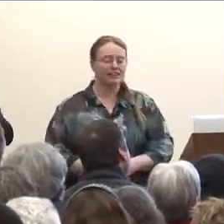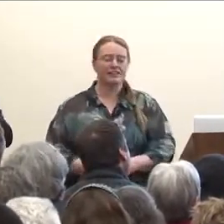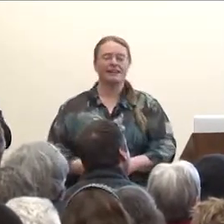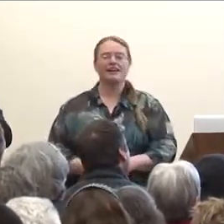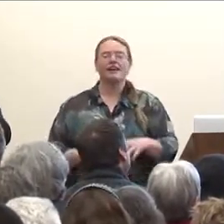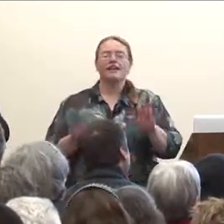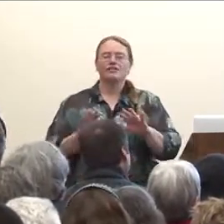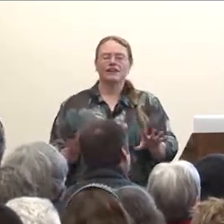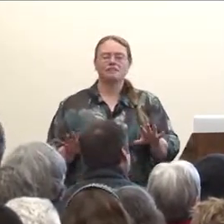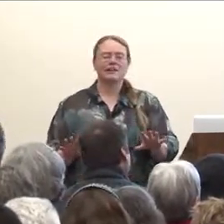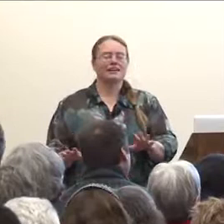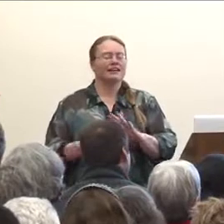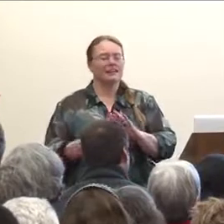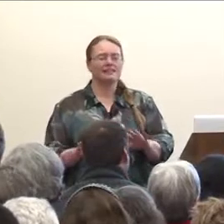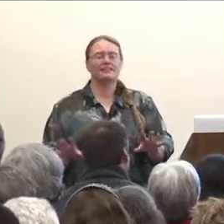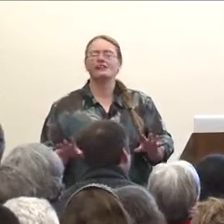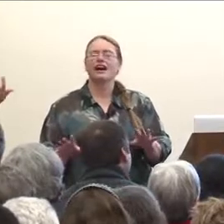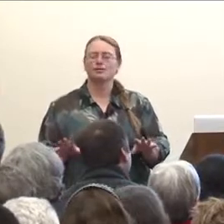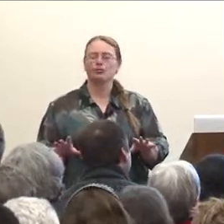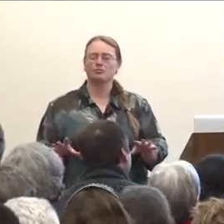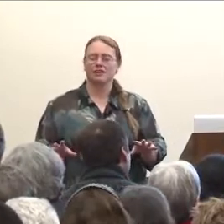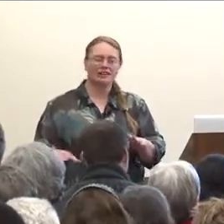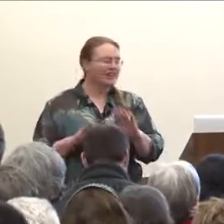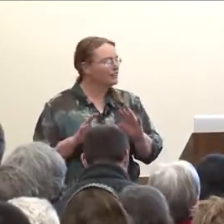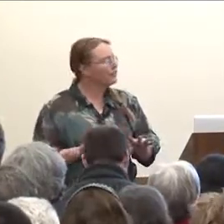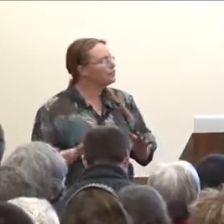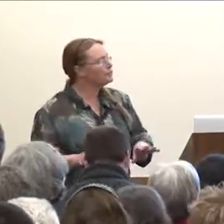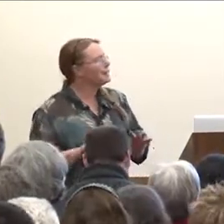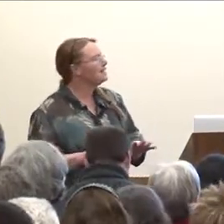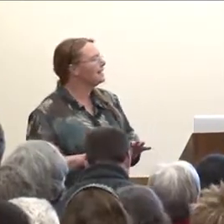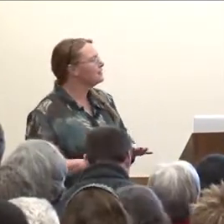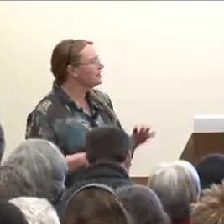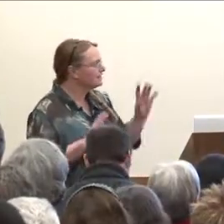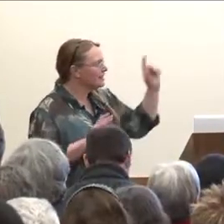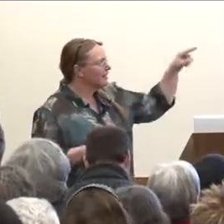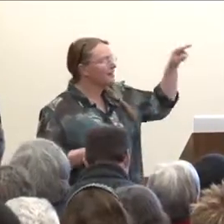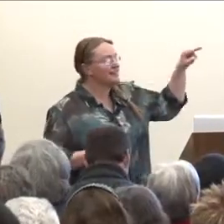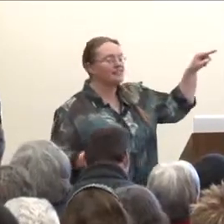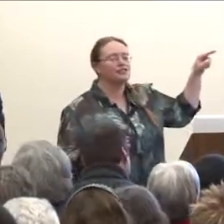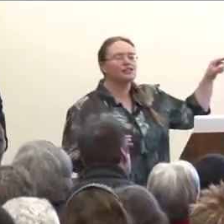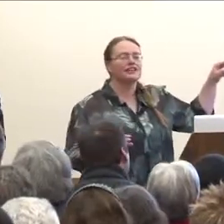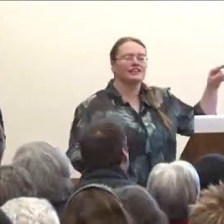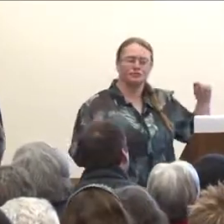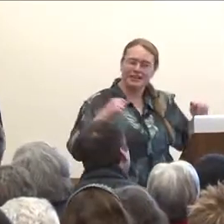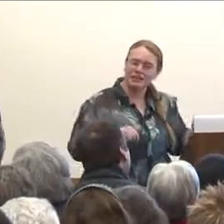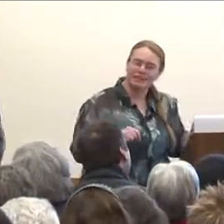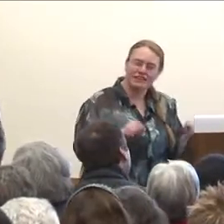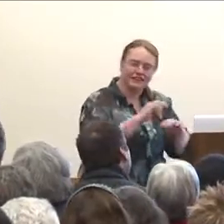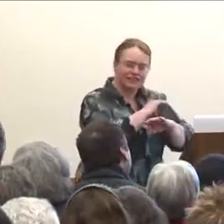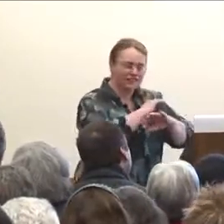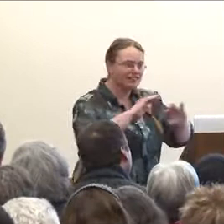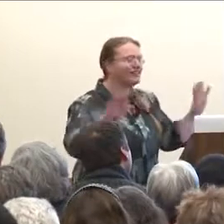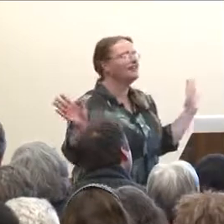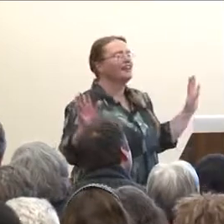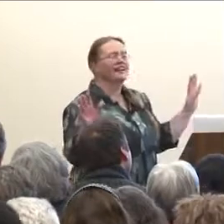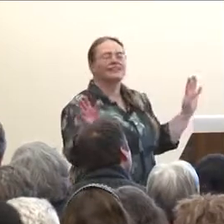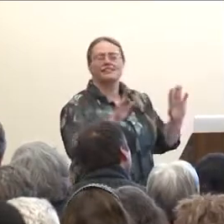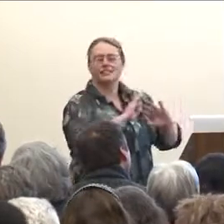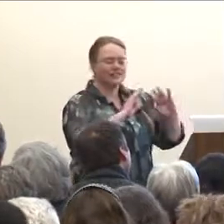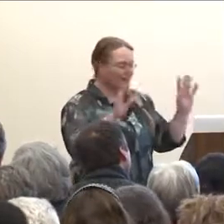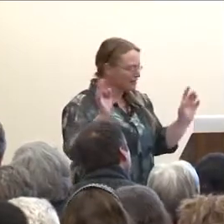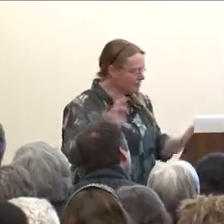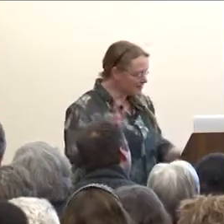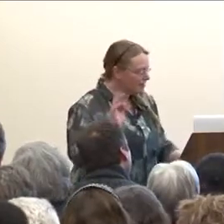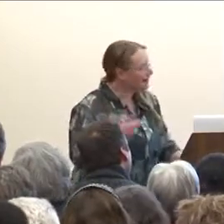changes accordingly. Trust me, this is not normal. If you speak a language that doesn't do this, when you learn English,